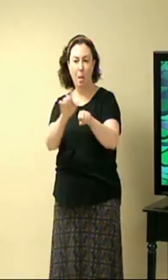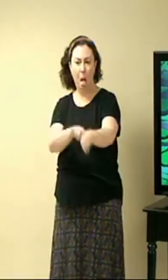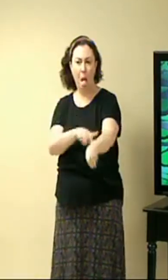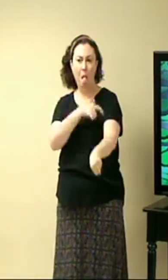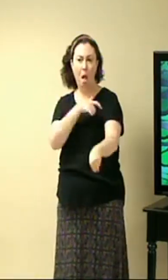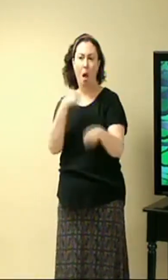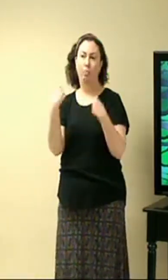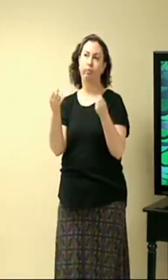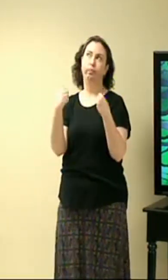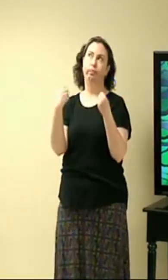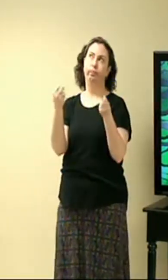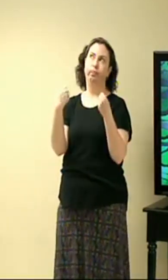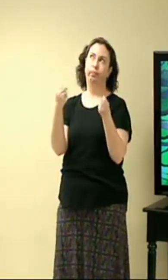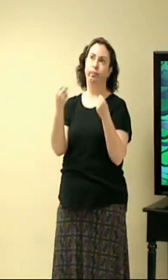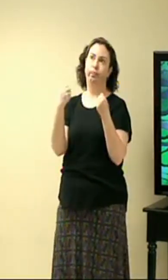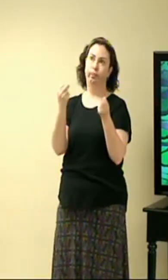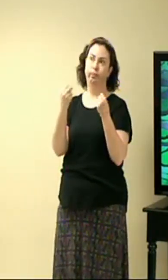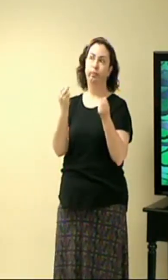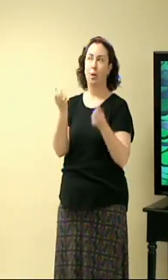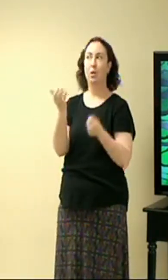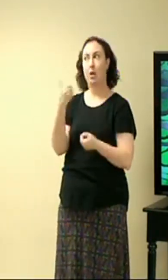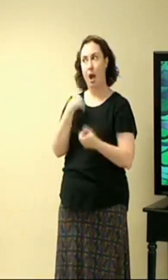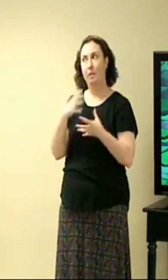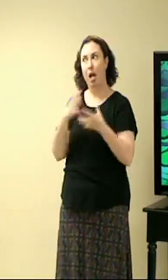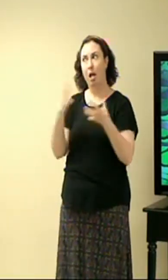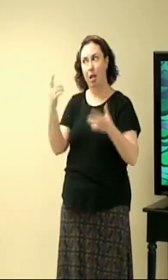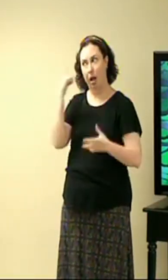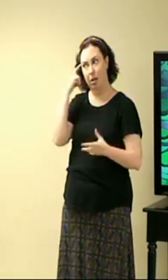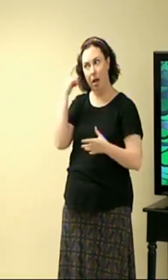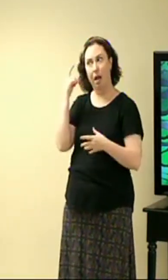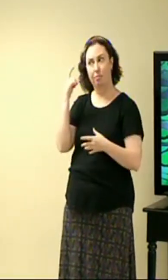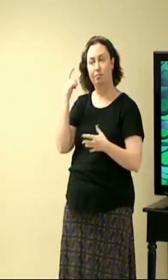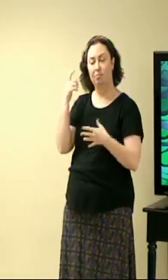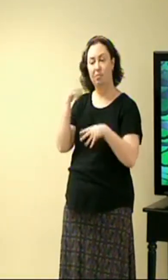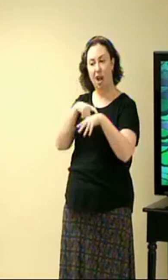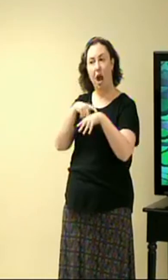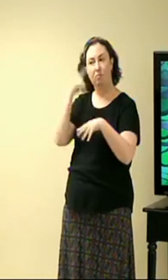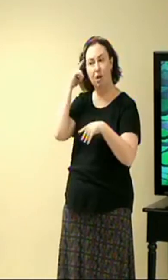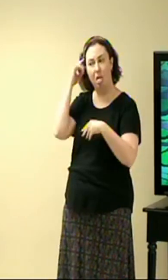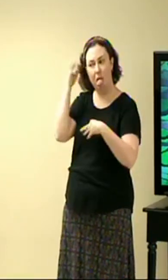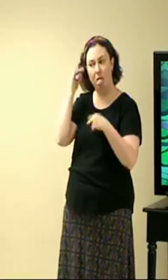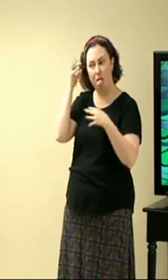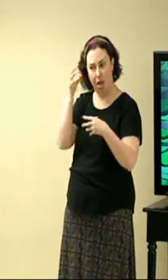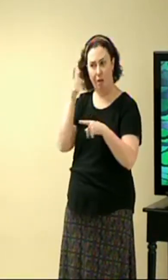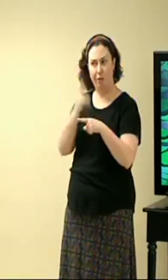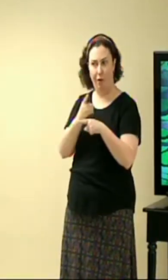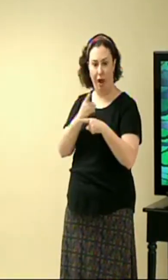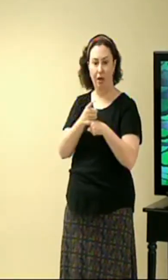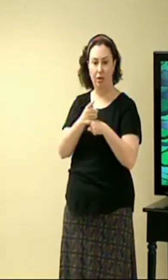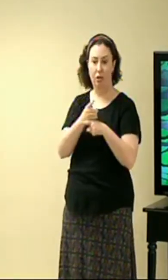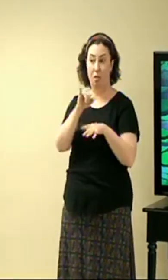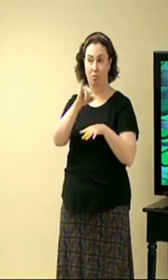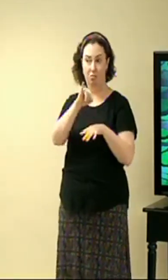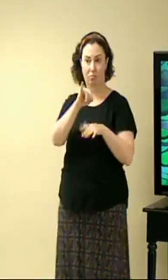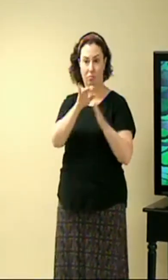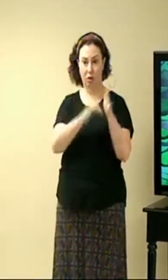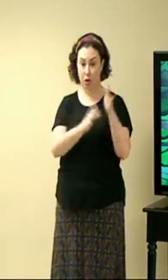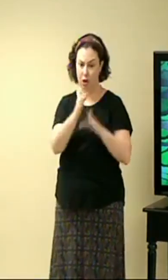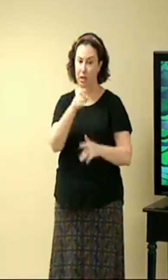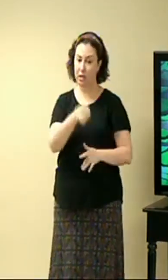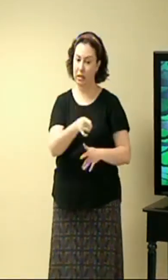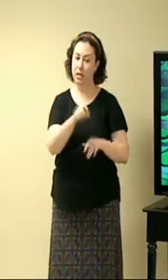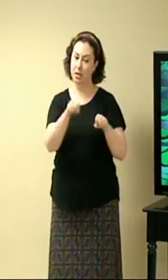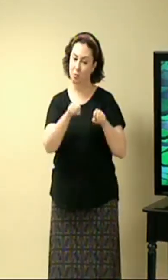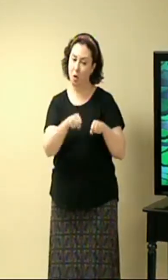as Jesus is traveling to Jerusalem, he's thinking of the fact that the day is coming when he will travel to Jerusalem for a